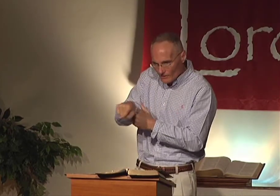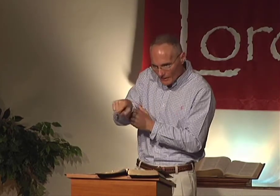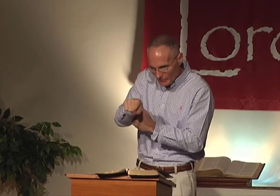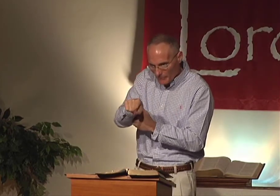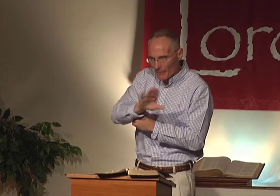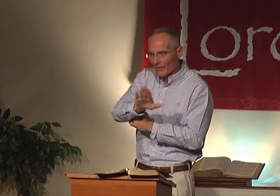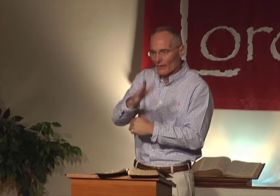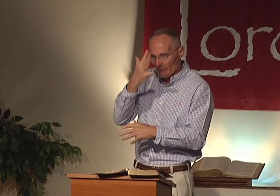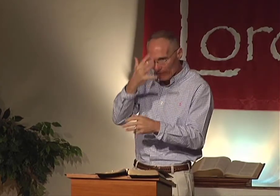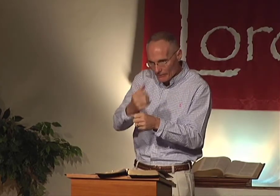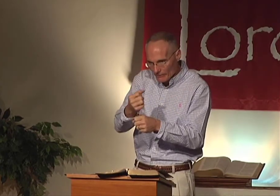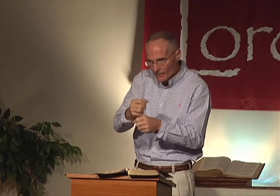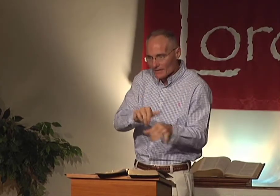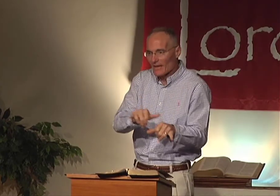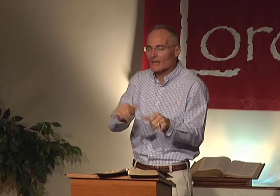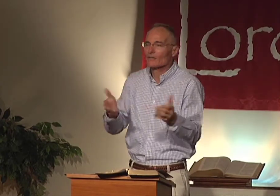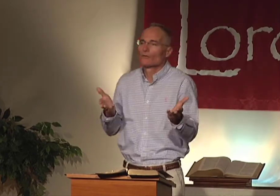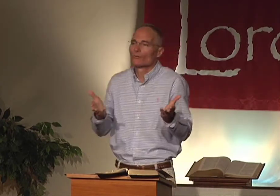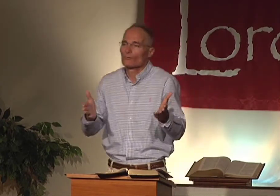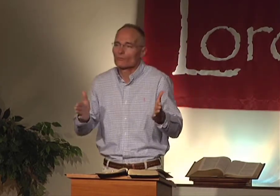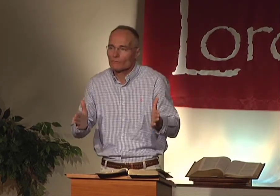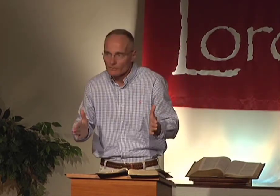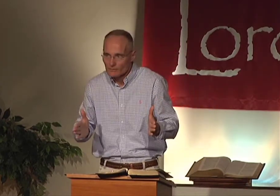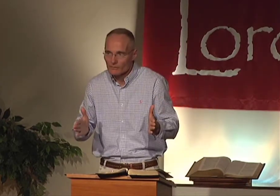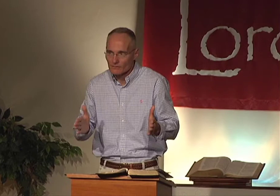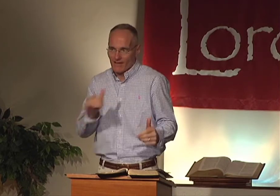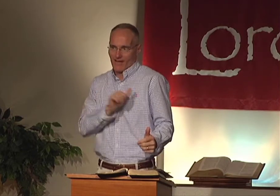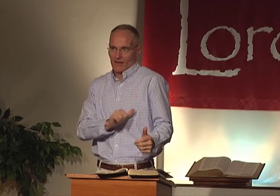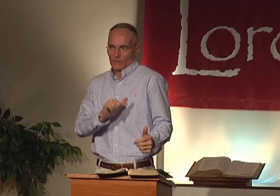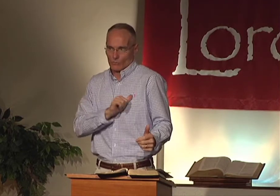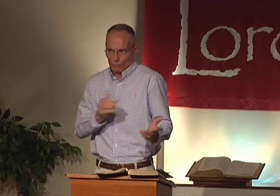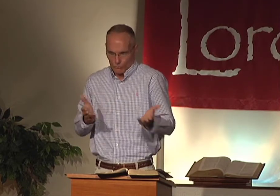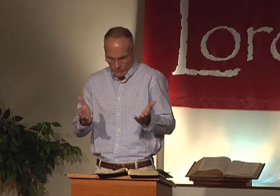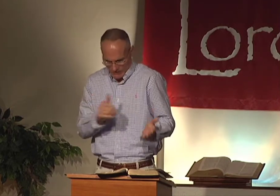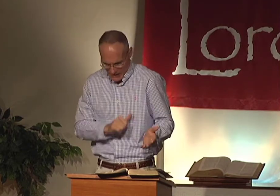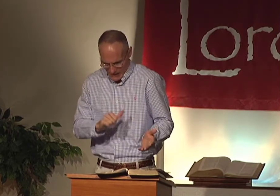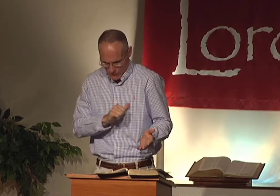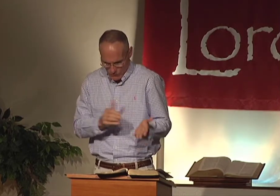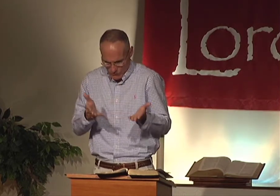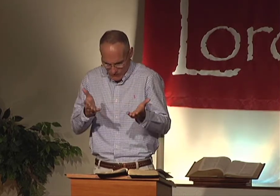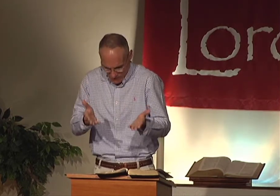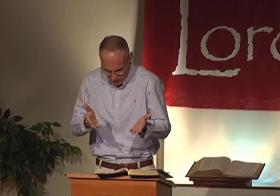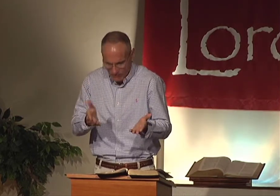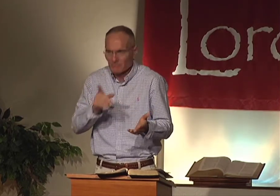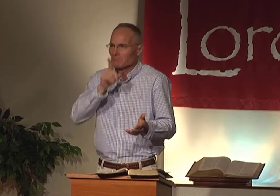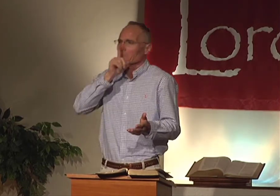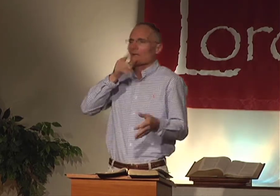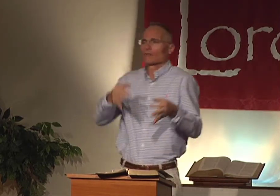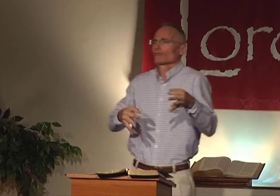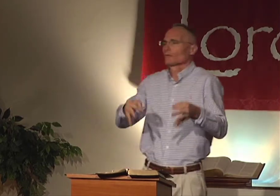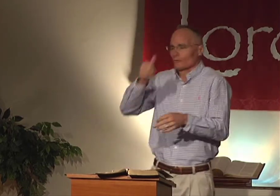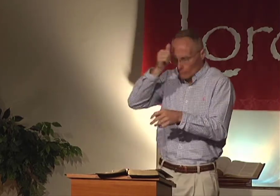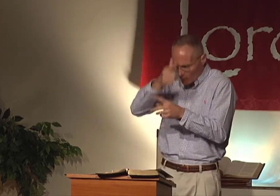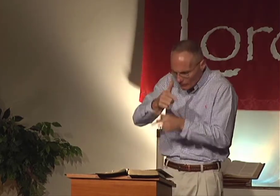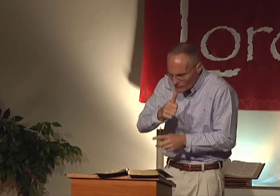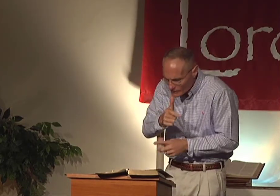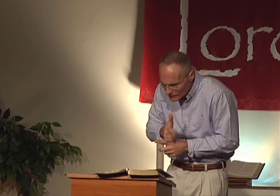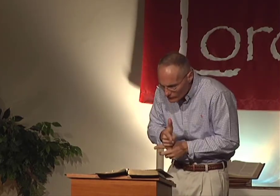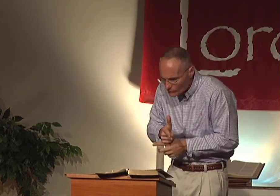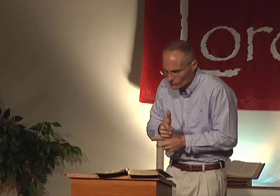Paul challenges them and their faith as servants. They need that attitude of servanthood. And he's not judging